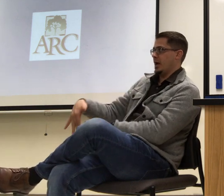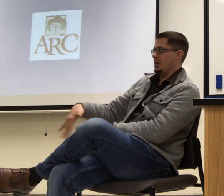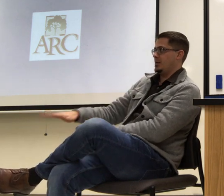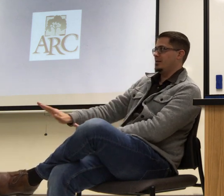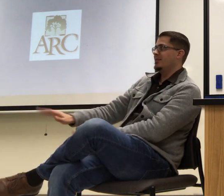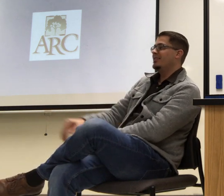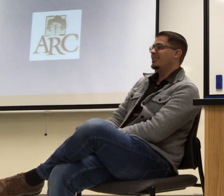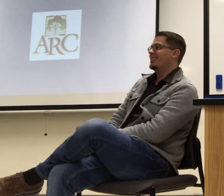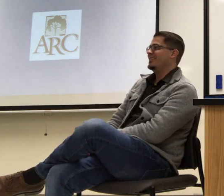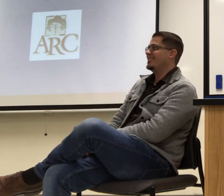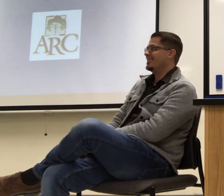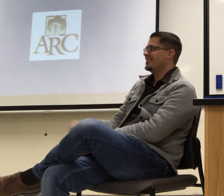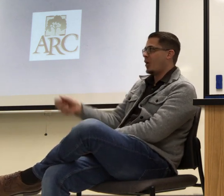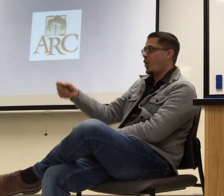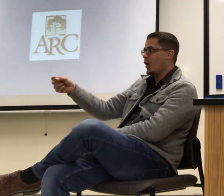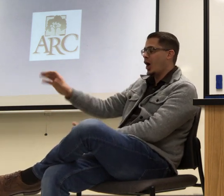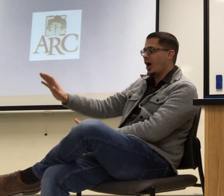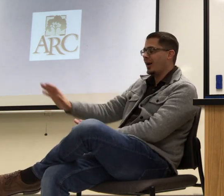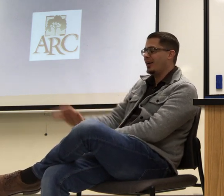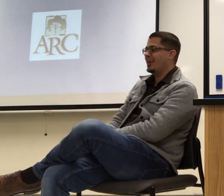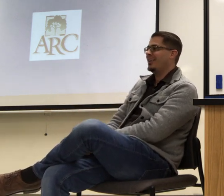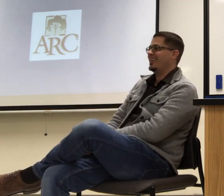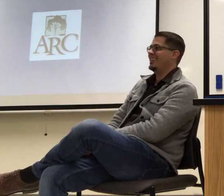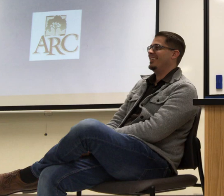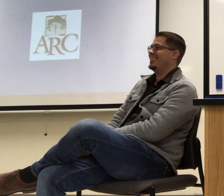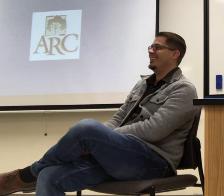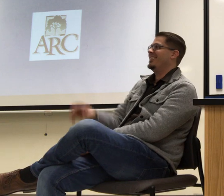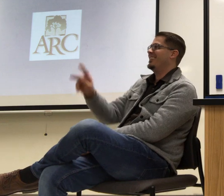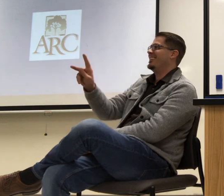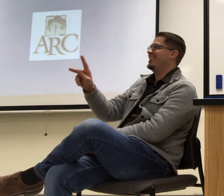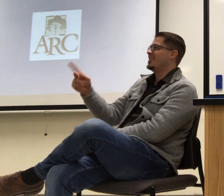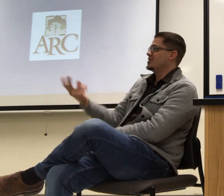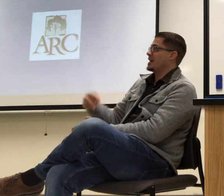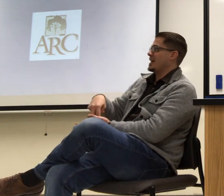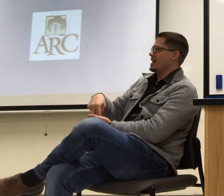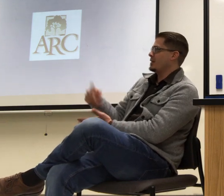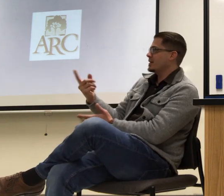Let's see if I can show you what I mean here. I got this little Kahoot quiz.